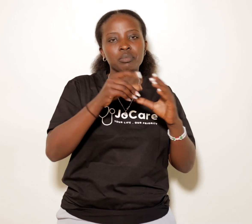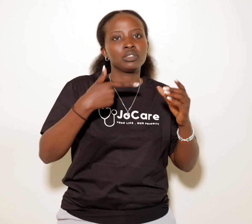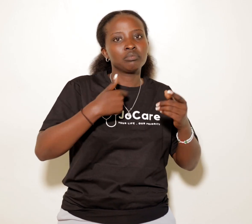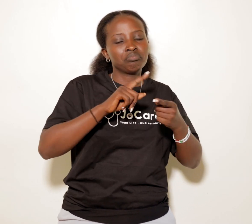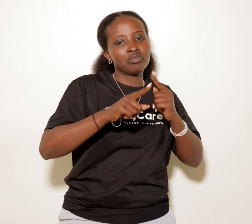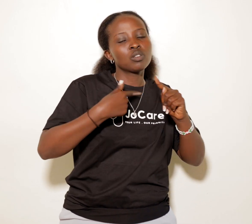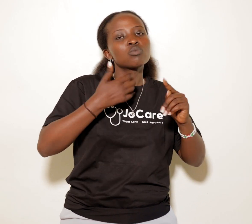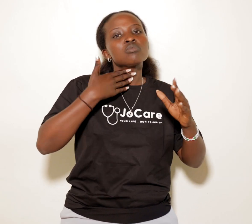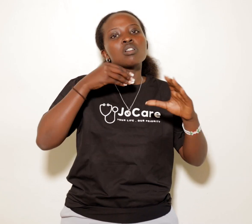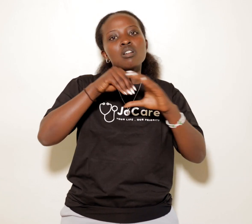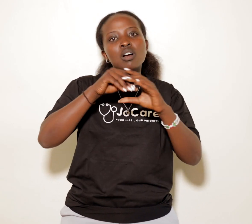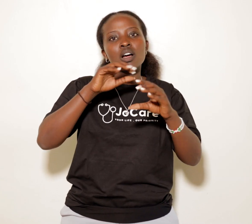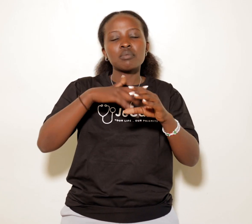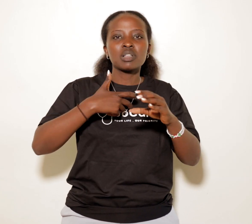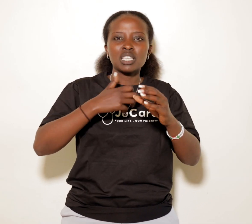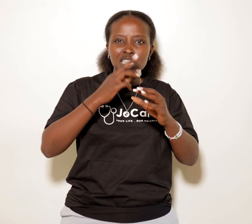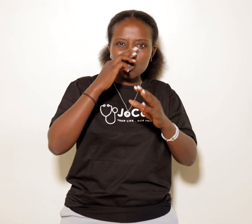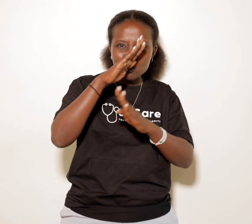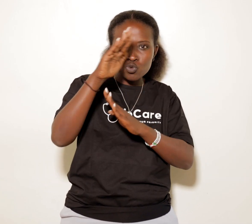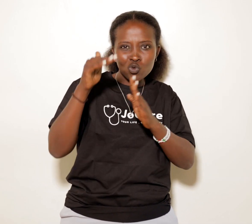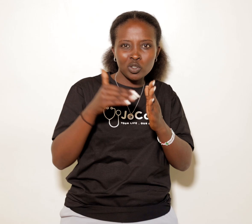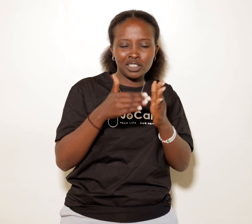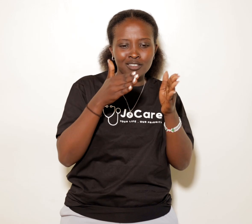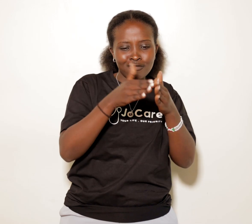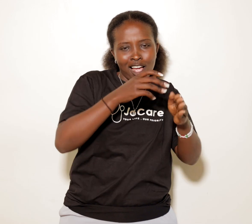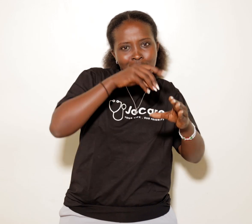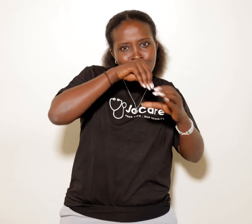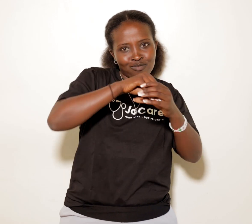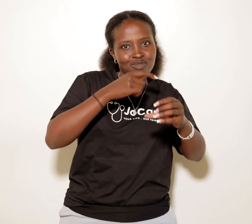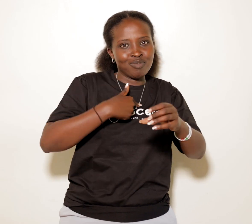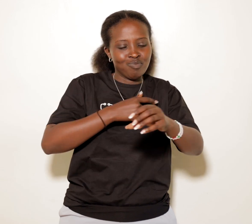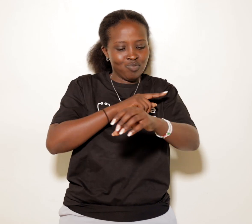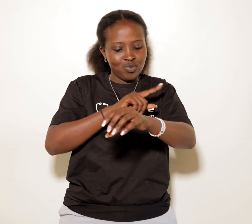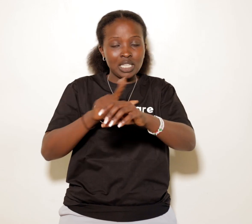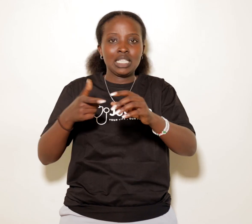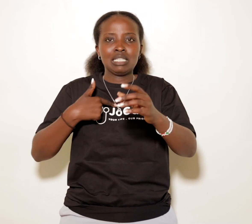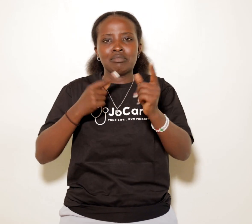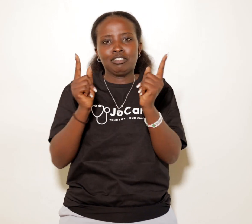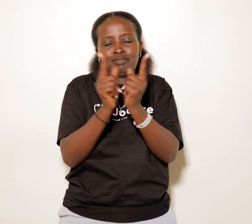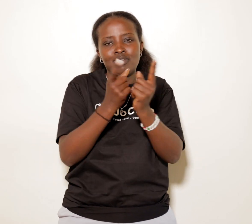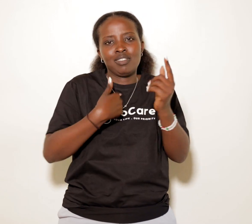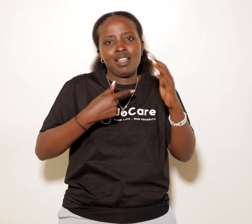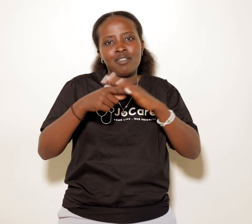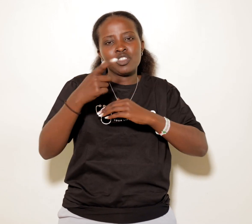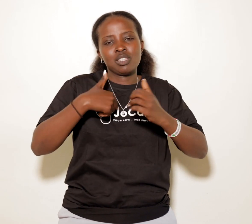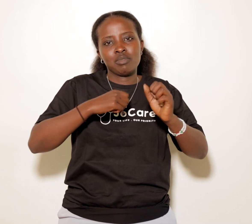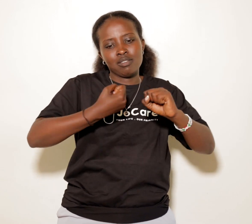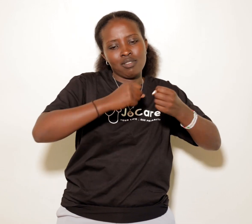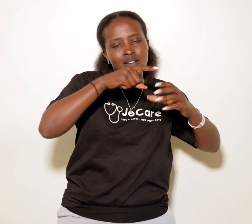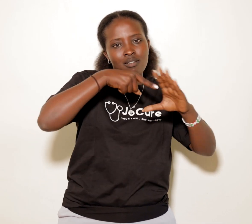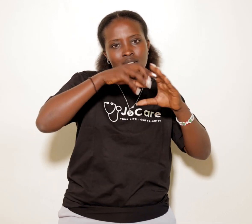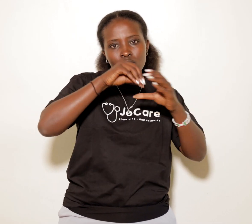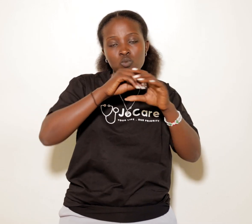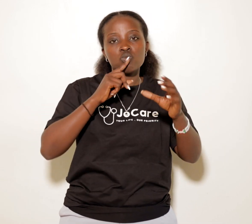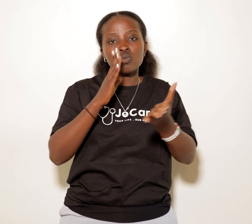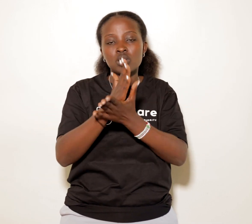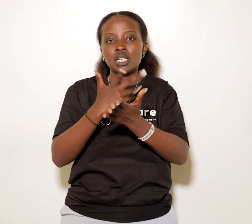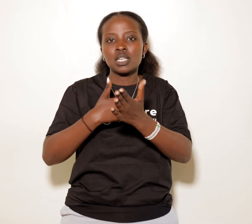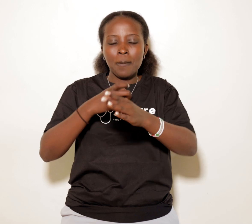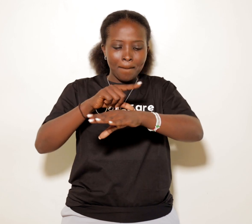once you intercourse with any sexual person and have sexual relations, what are the consequences that are going to come? The release of hormones,